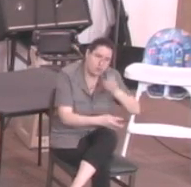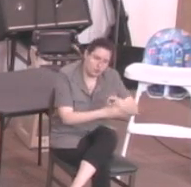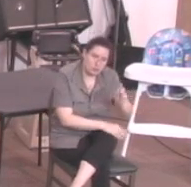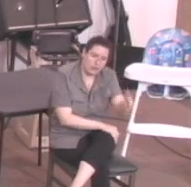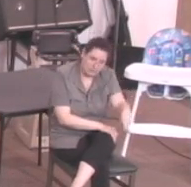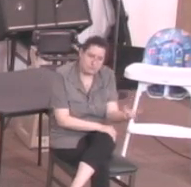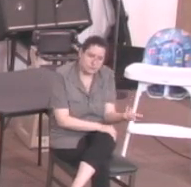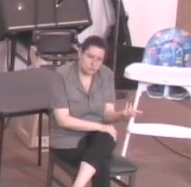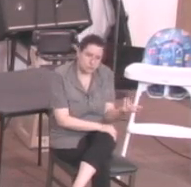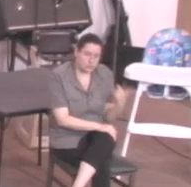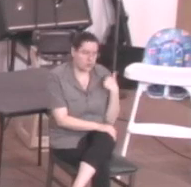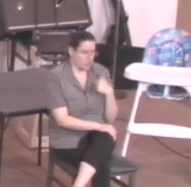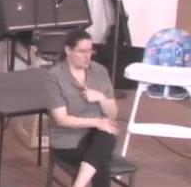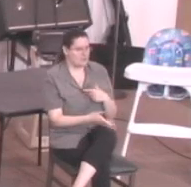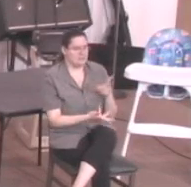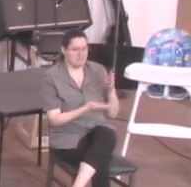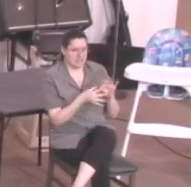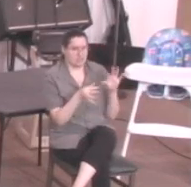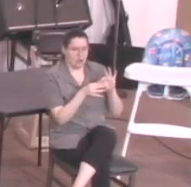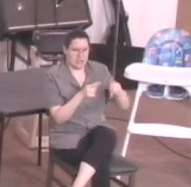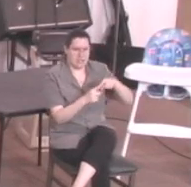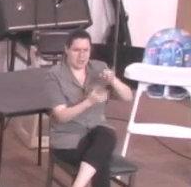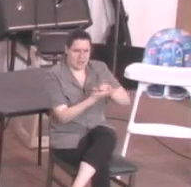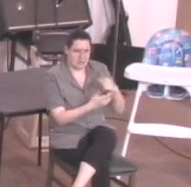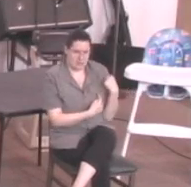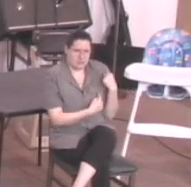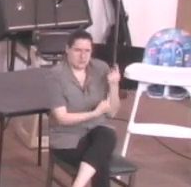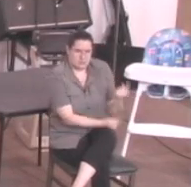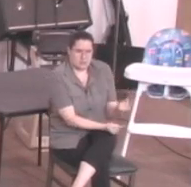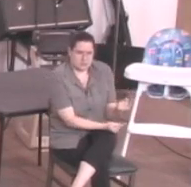And we've been talking about this quite a bit. You know,